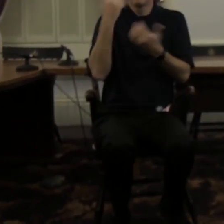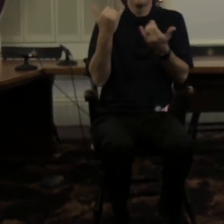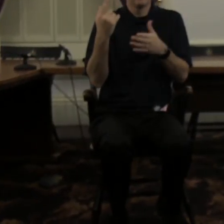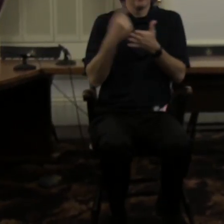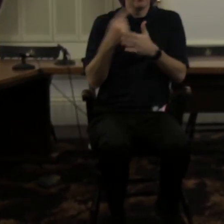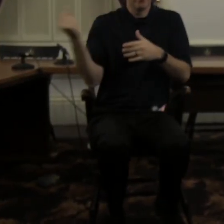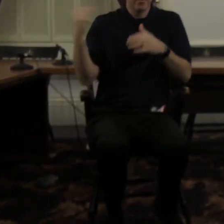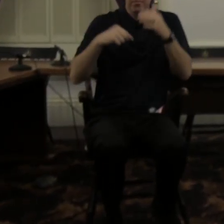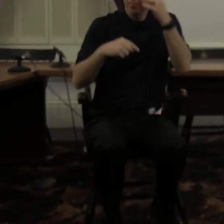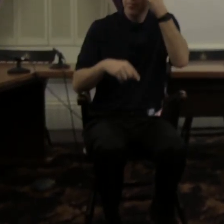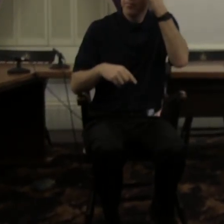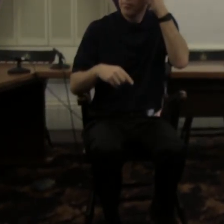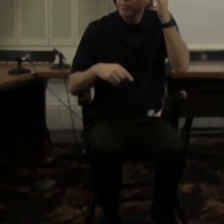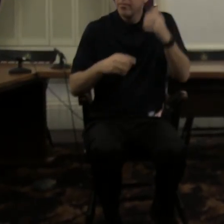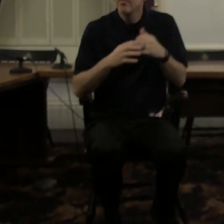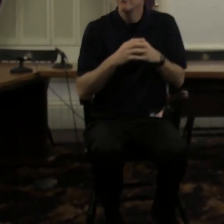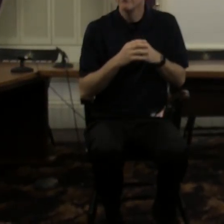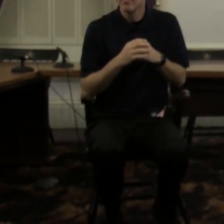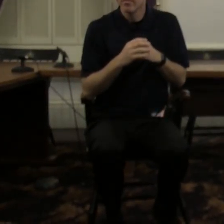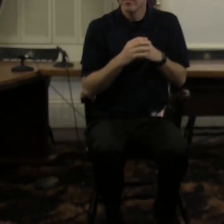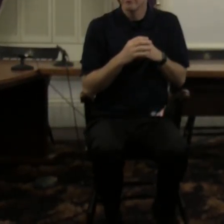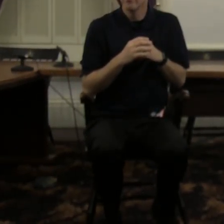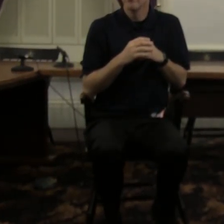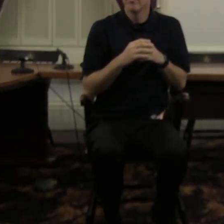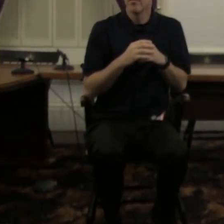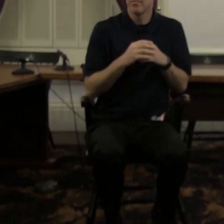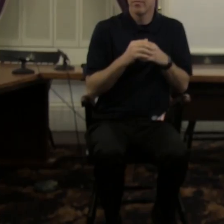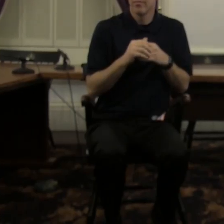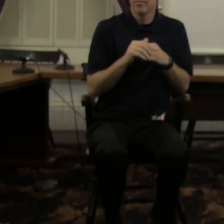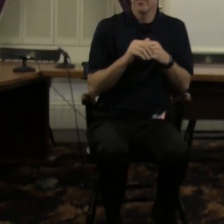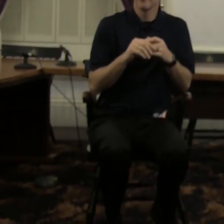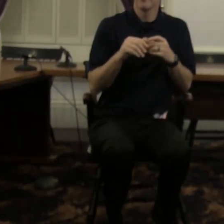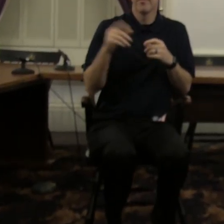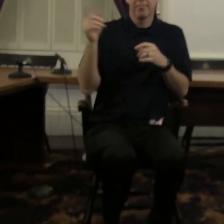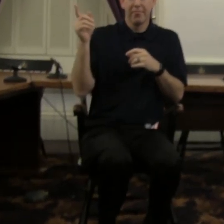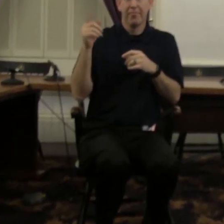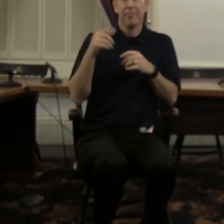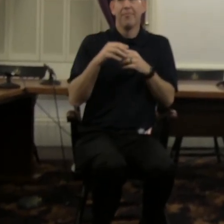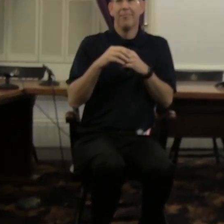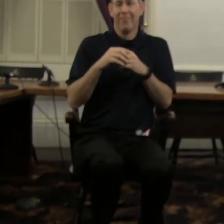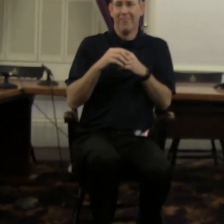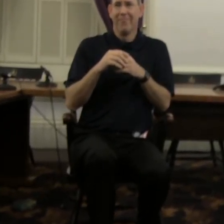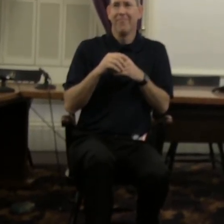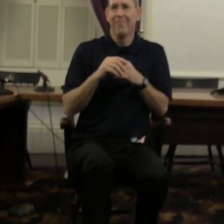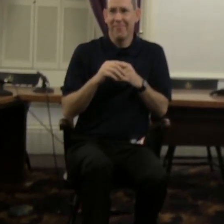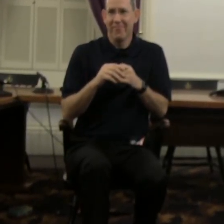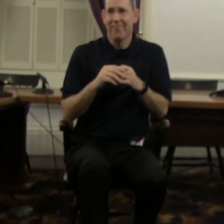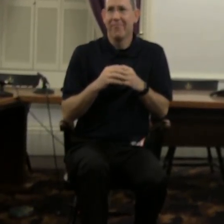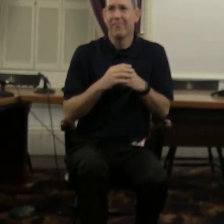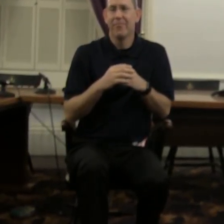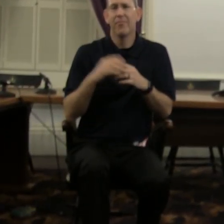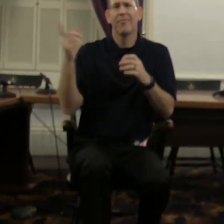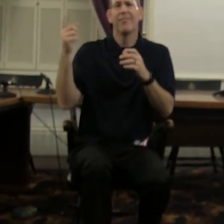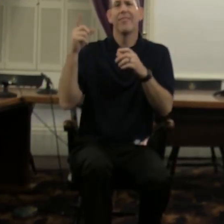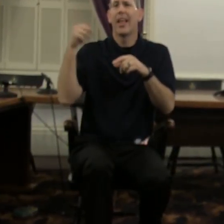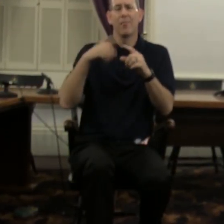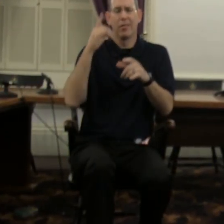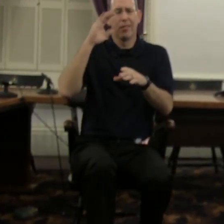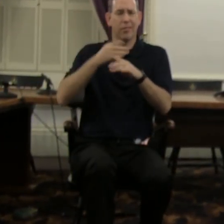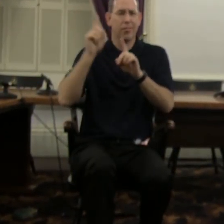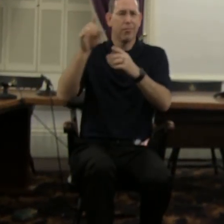So Kevin Miller, the representative of Peter Welch's office, was unable to attend today, as she's helping her son look at colleges over the